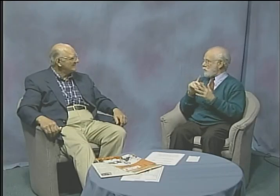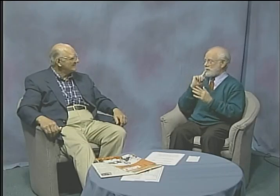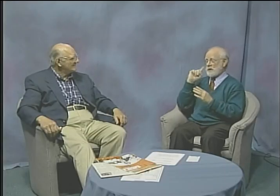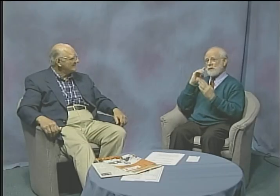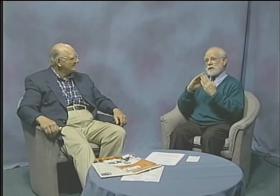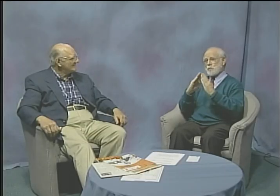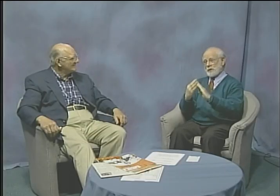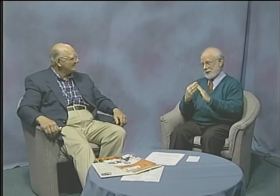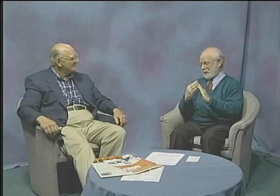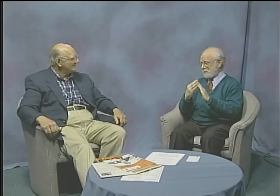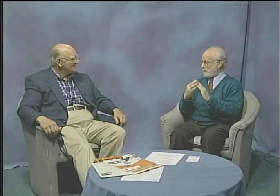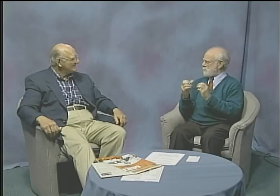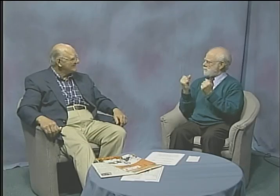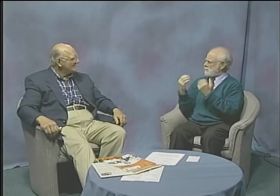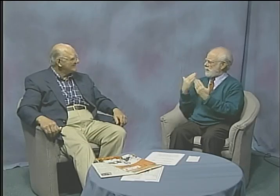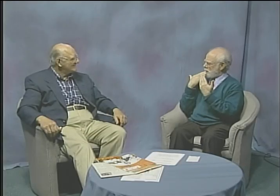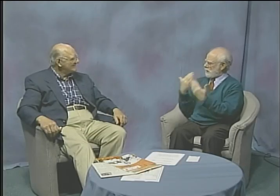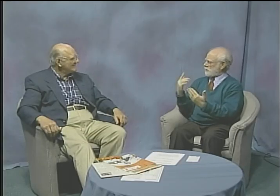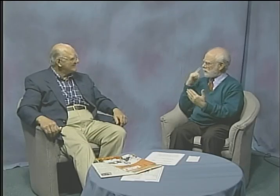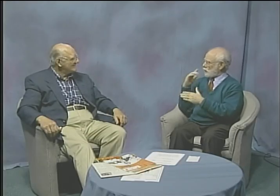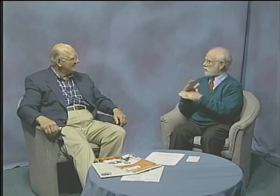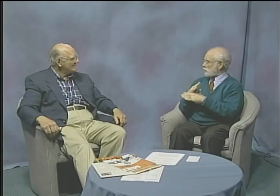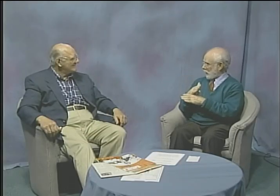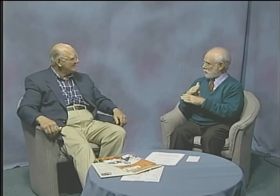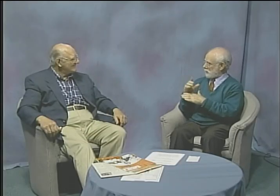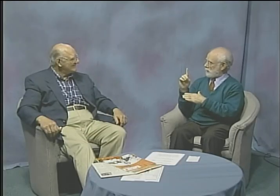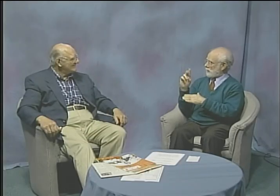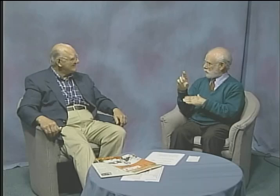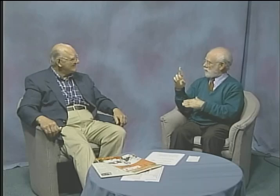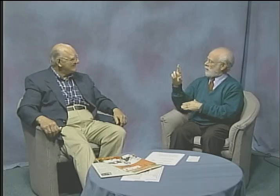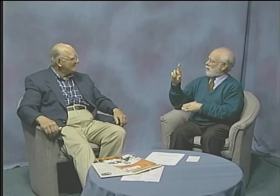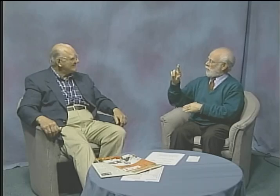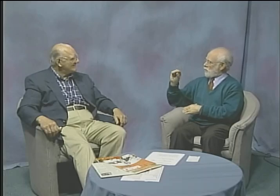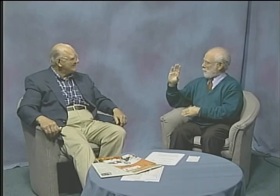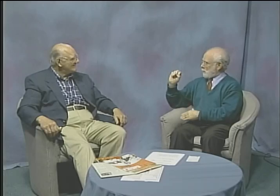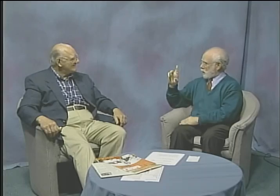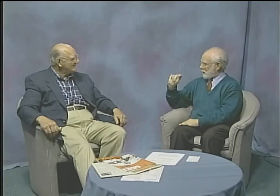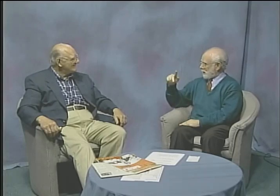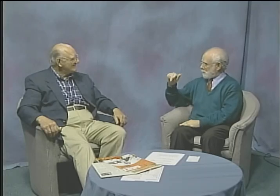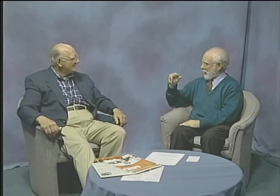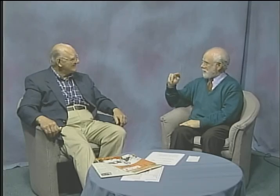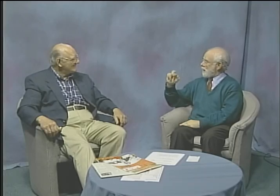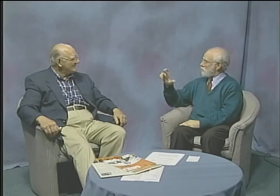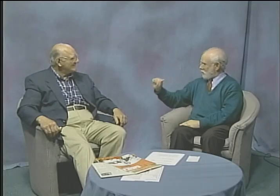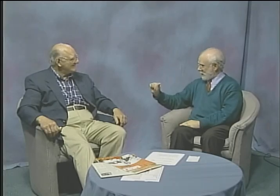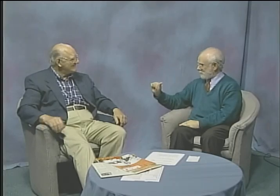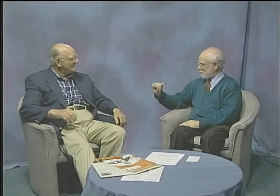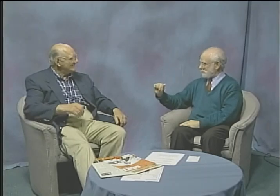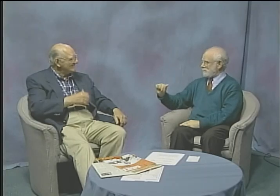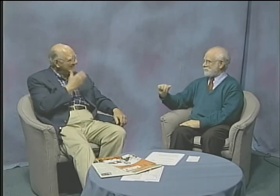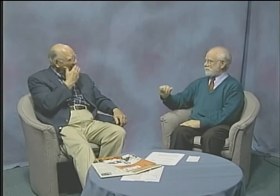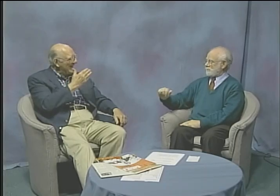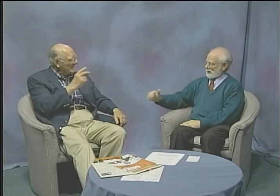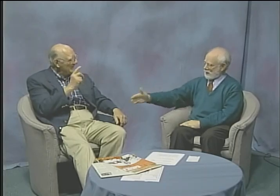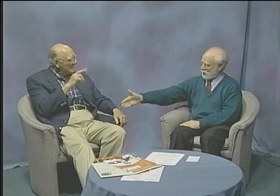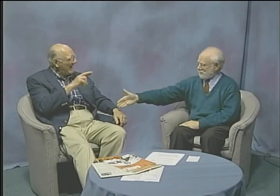the American deaf community. Many thanks for sharing it, Dr. Robert Panara. Thank you,